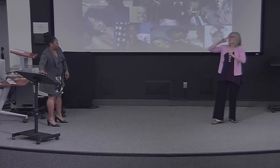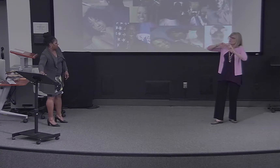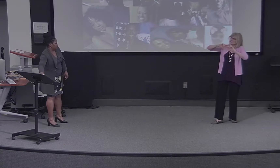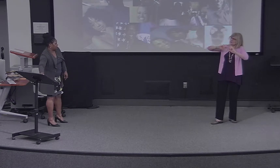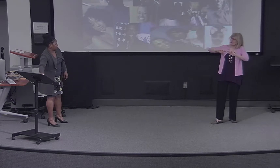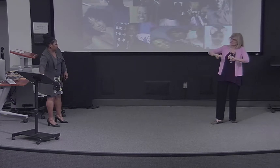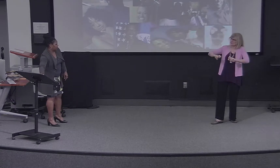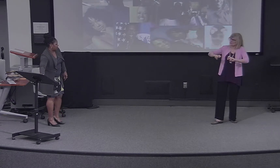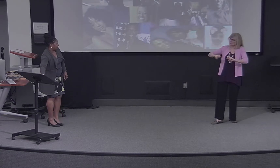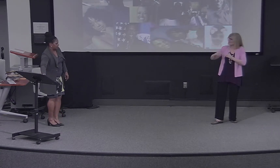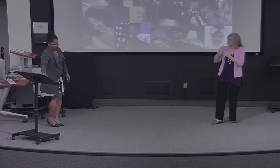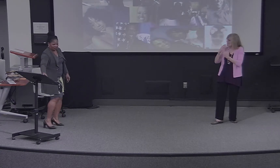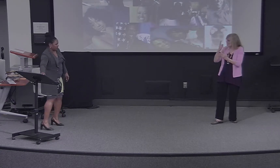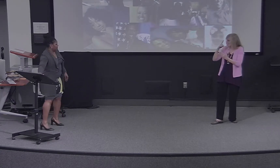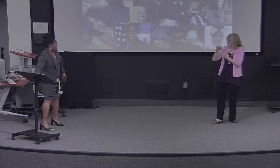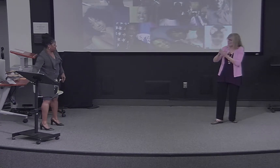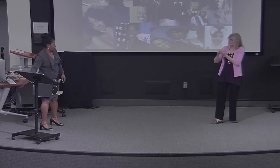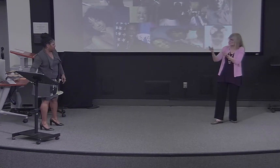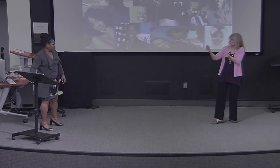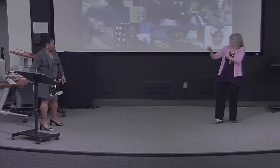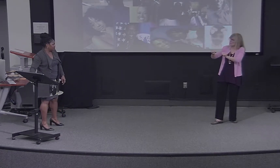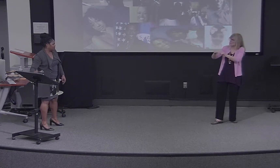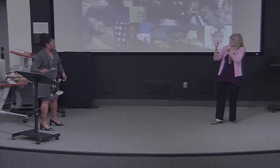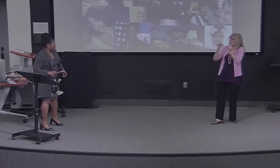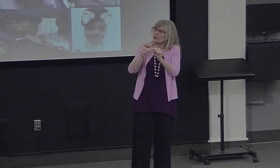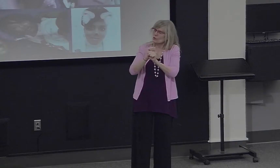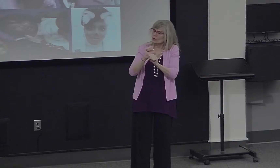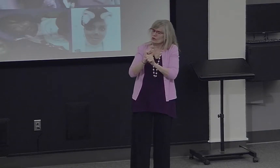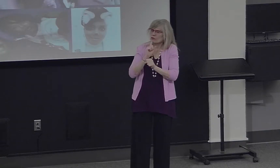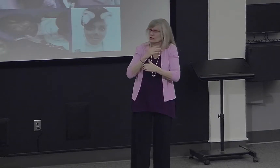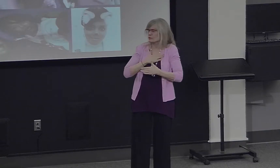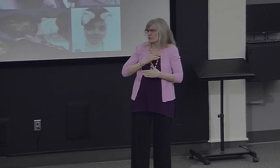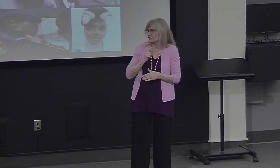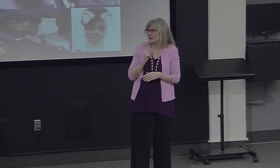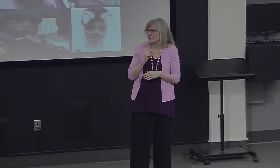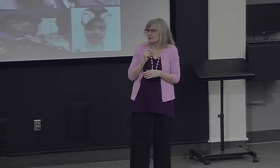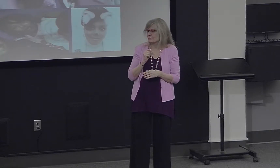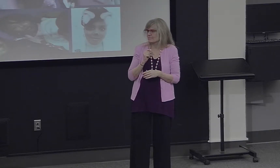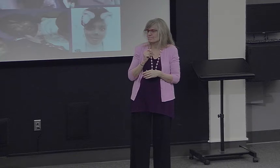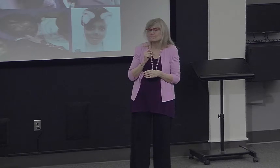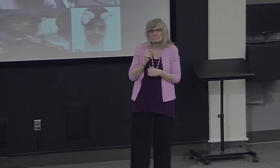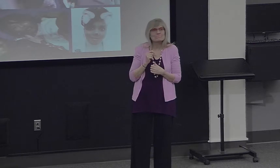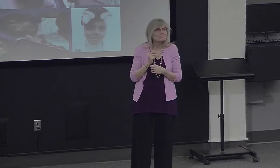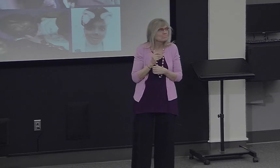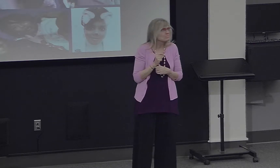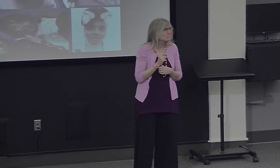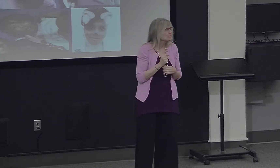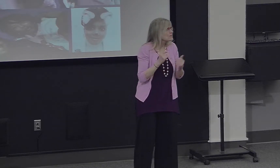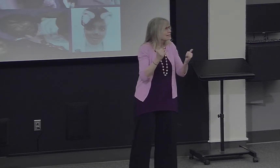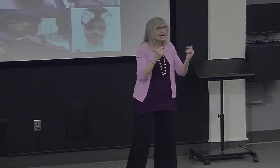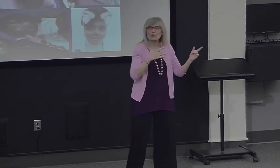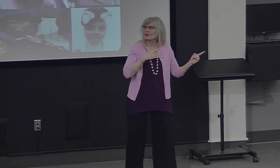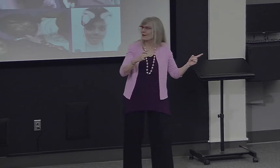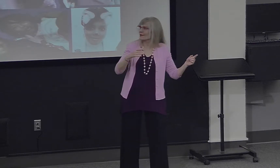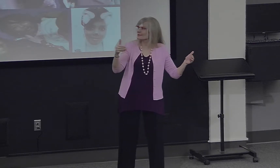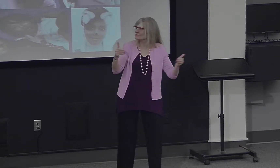is the man behind the curtain. Thank you for this groundbreaking work. It is very much